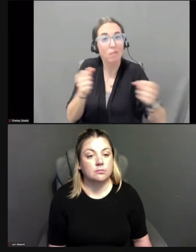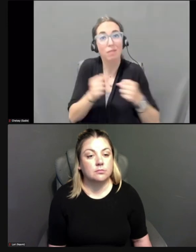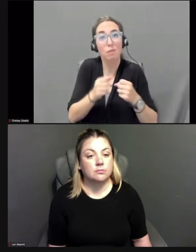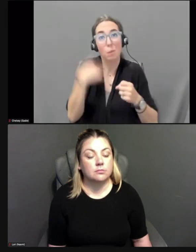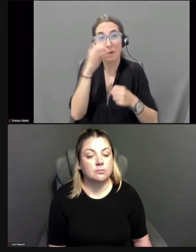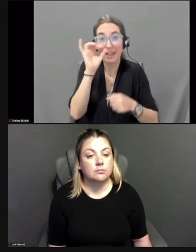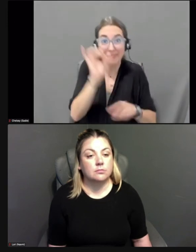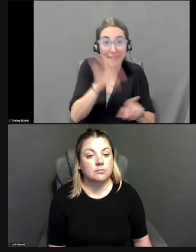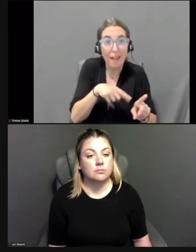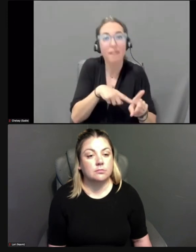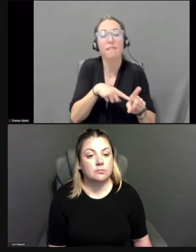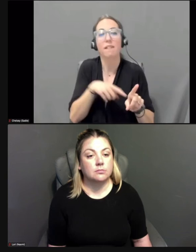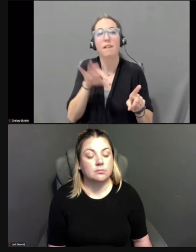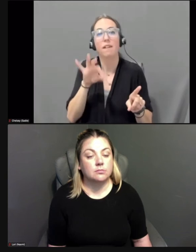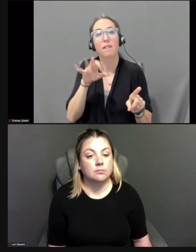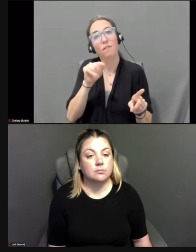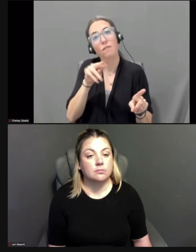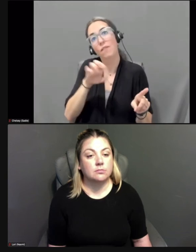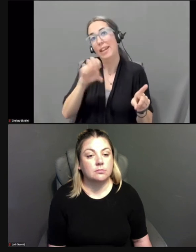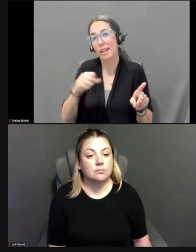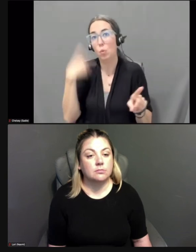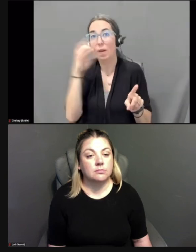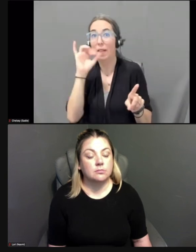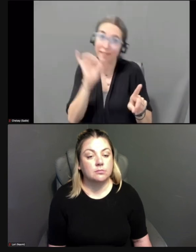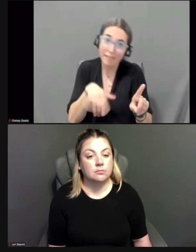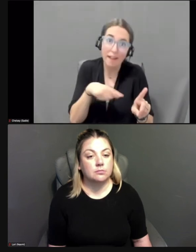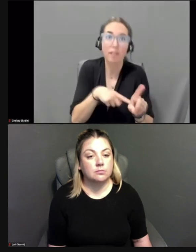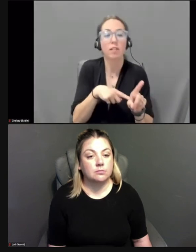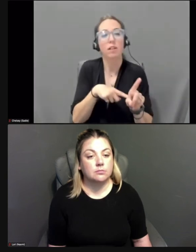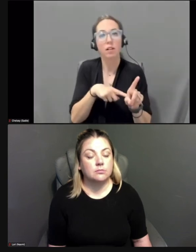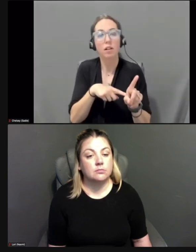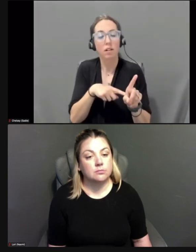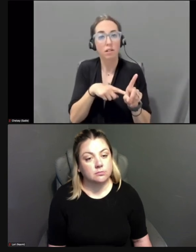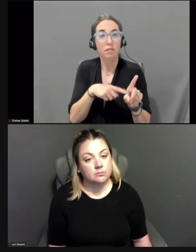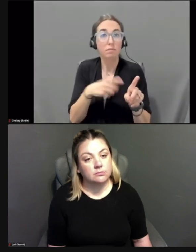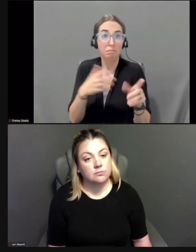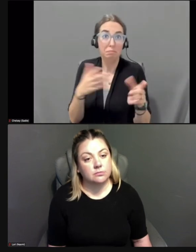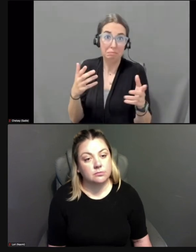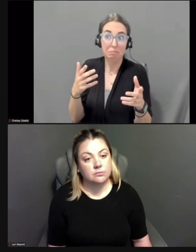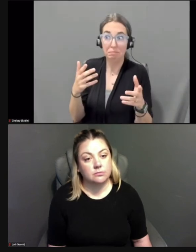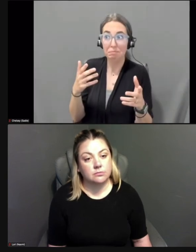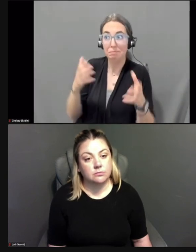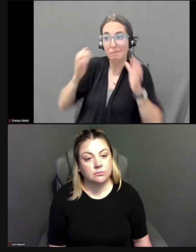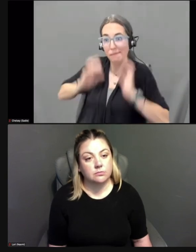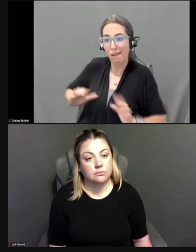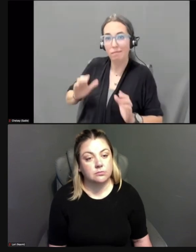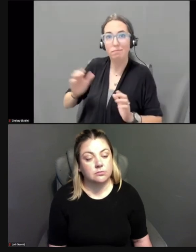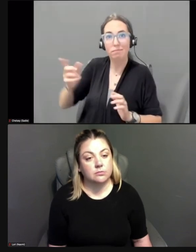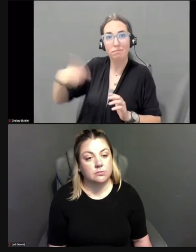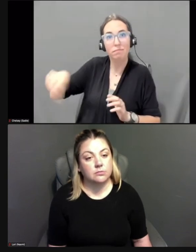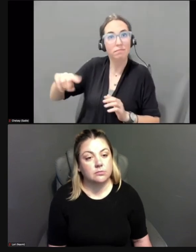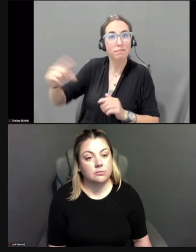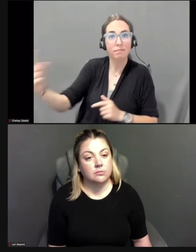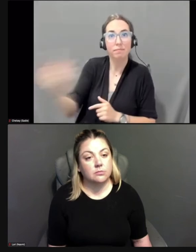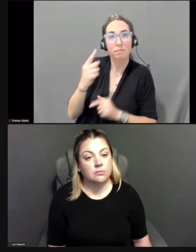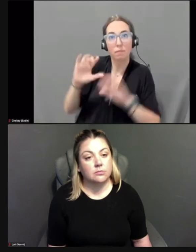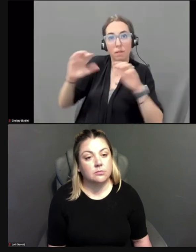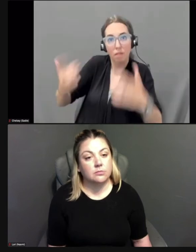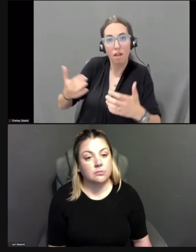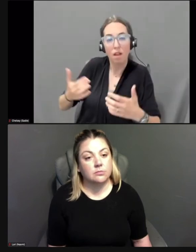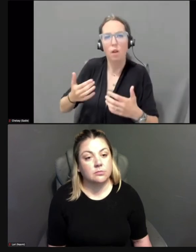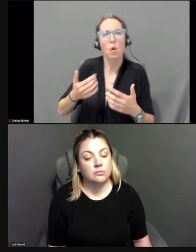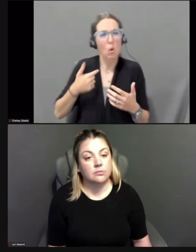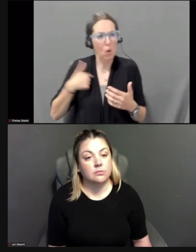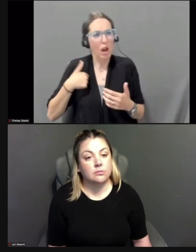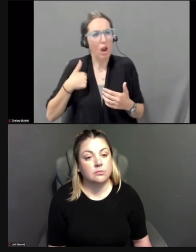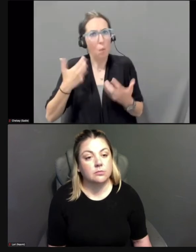times, like, people who are coming to classes are still talking about, I need to burn this many calories, I need to get this many steps